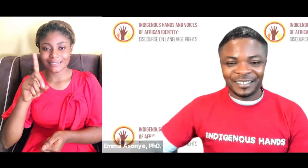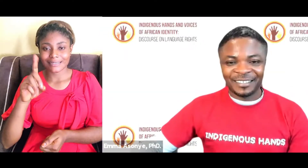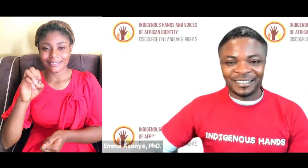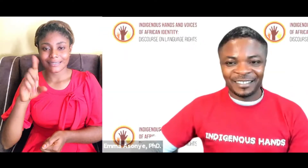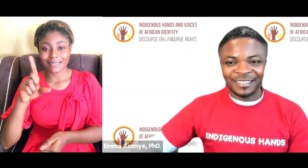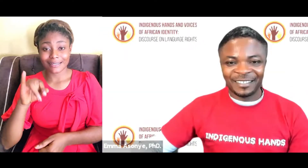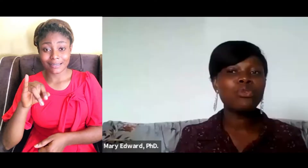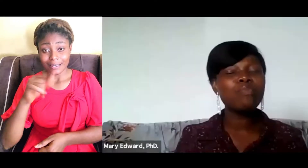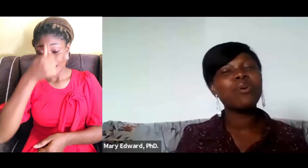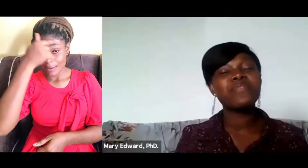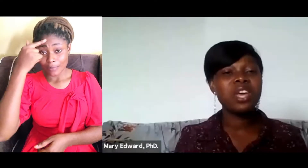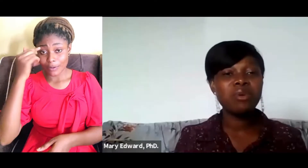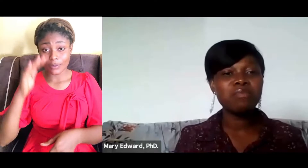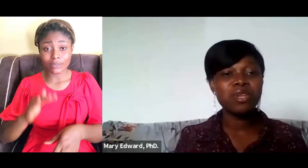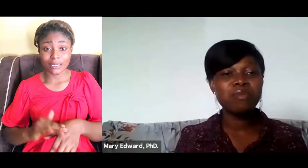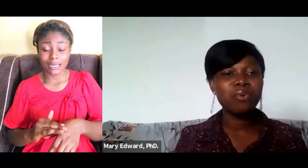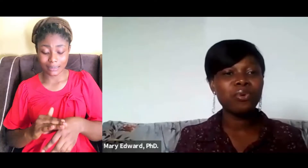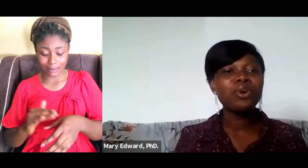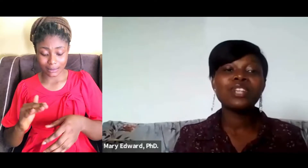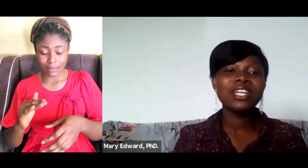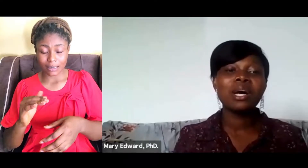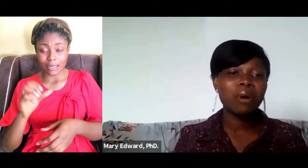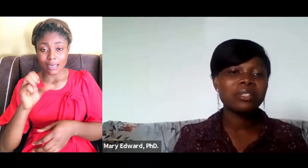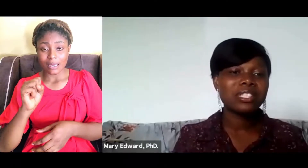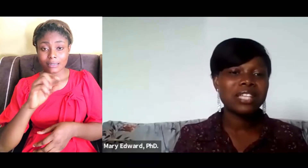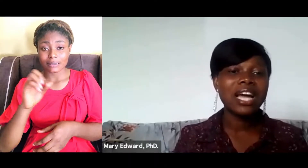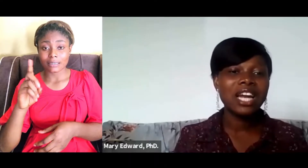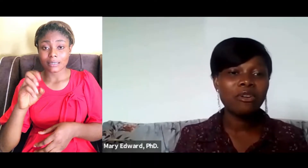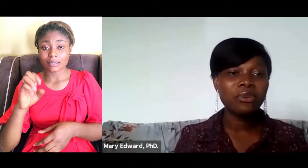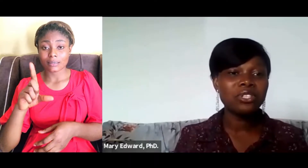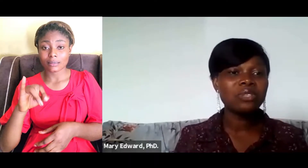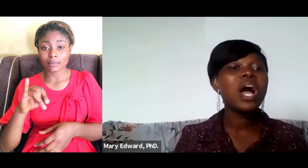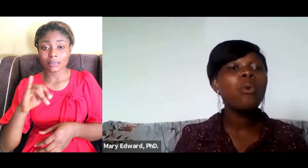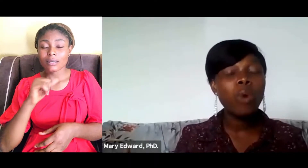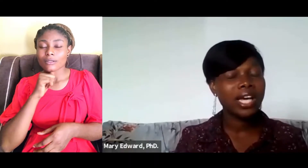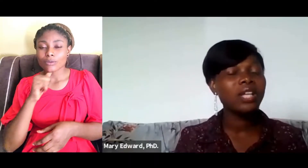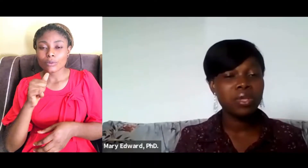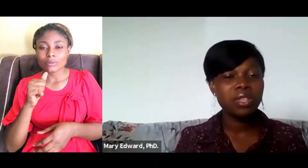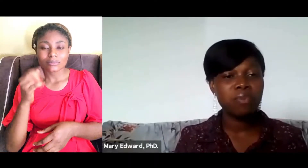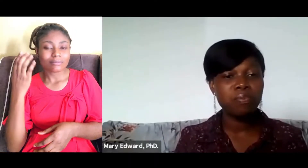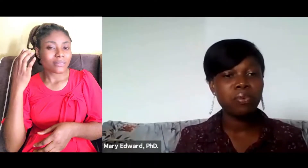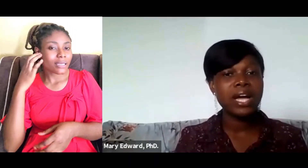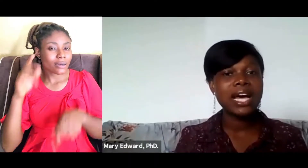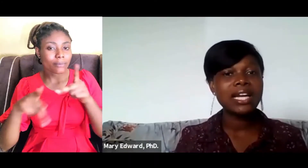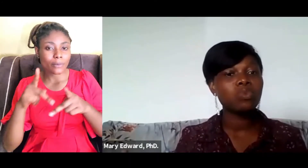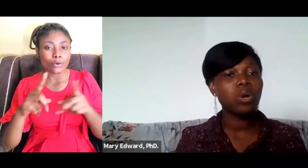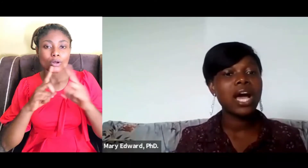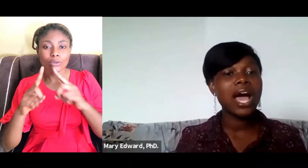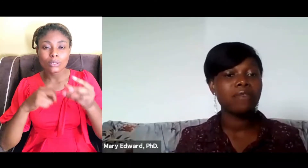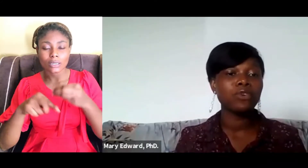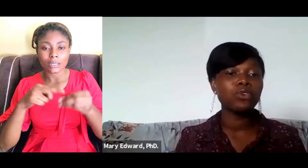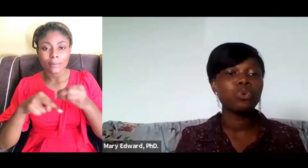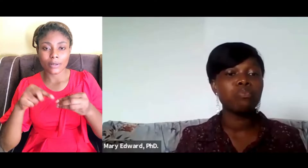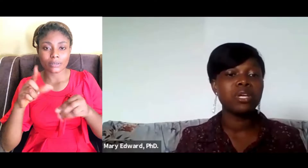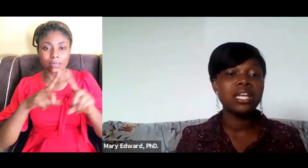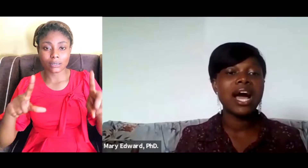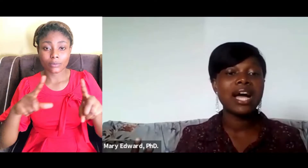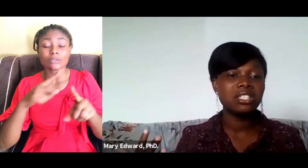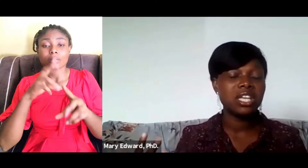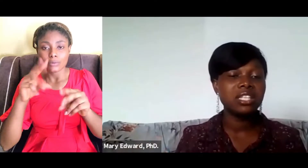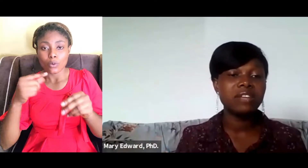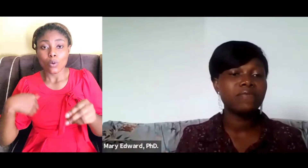S-Deli, it's not like a group of hearing people talking about sign languages. We are working with the people. And that is what I have also